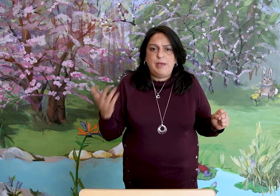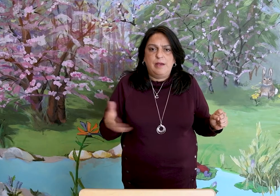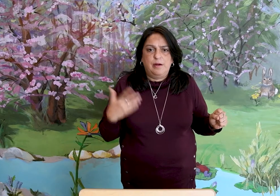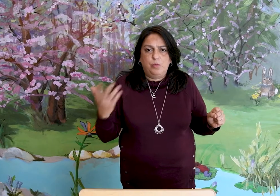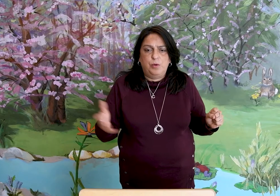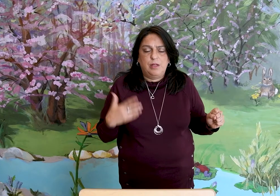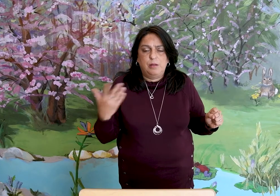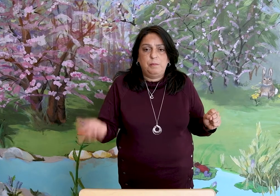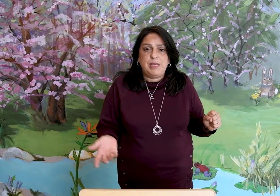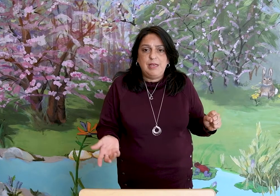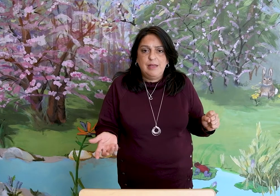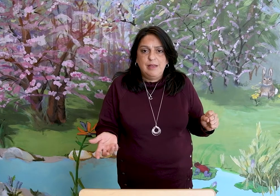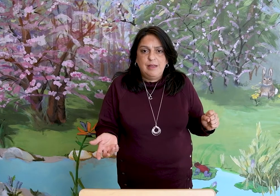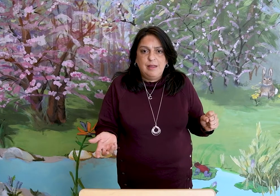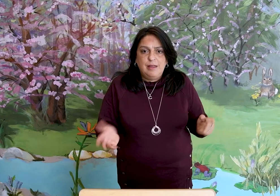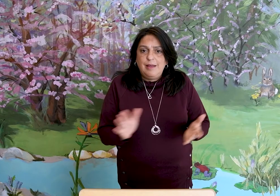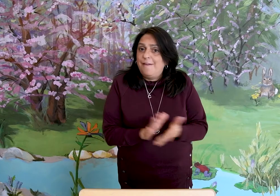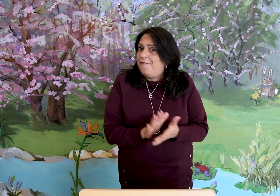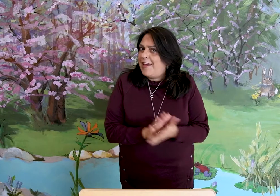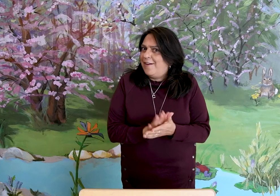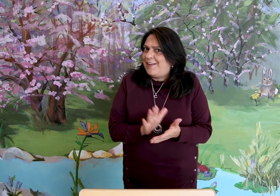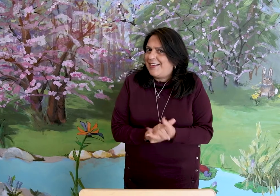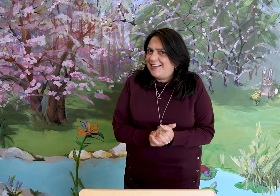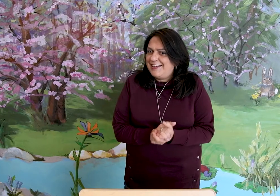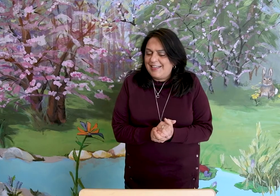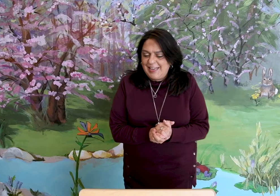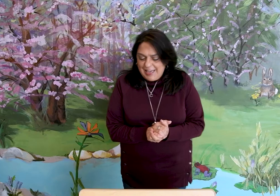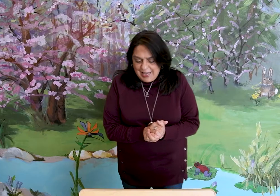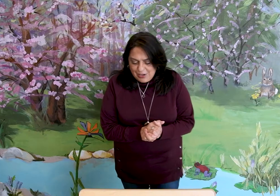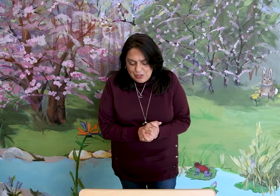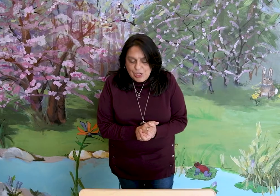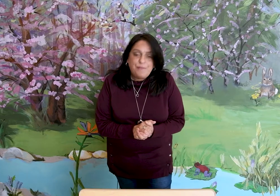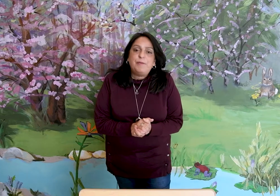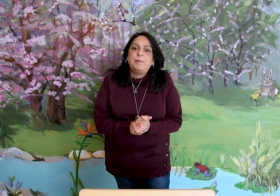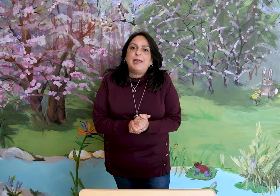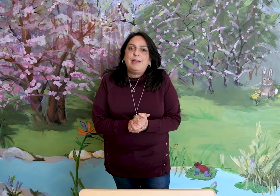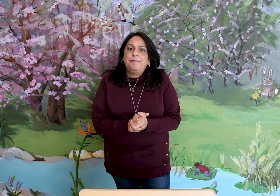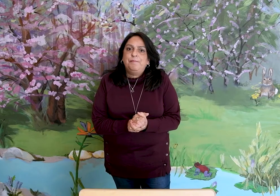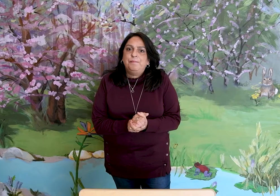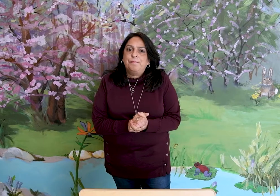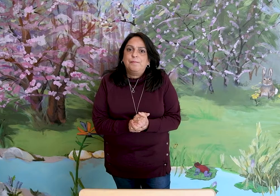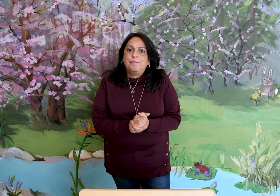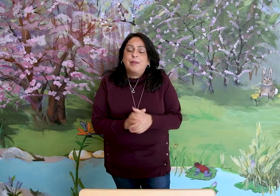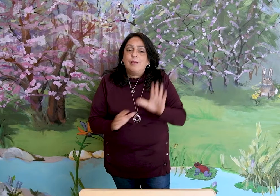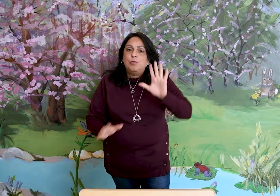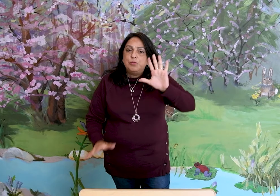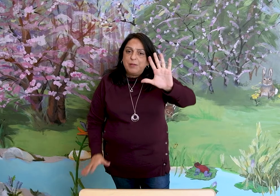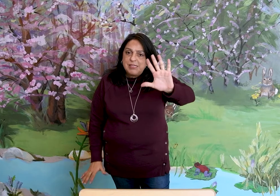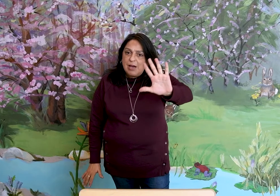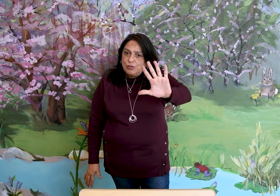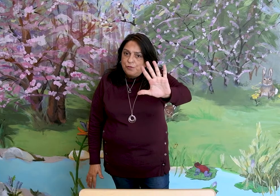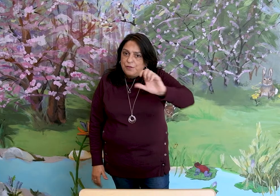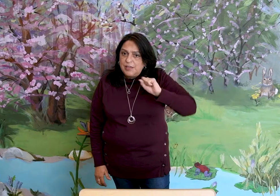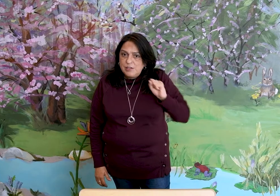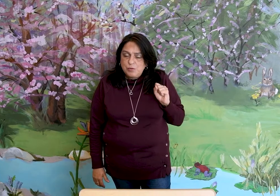happier we'll be. Very good. Good job, everybody. Would you please count your fingers with